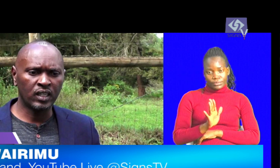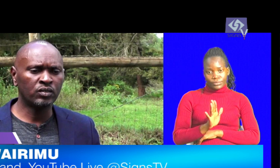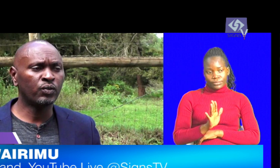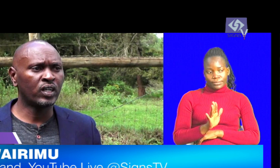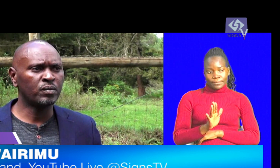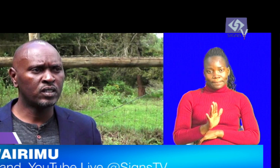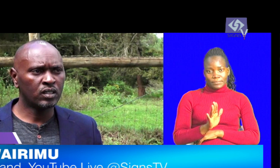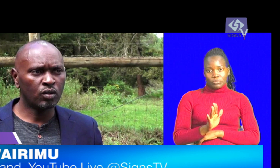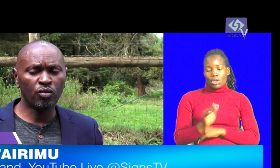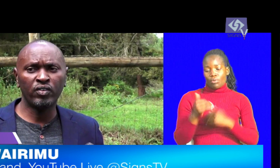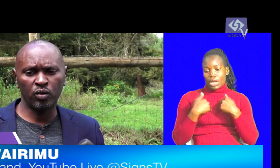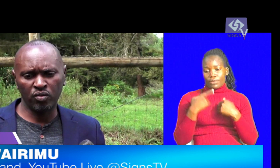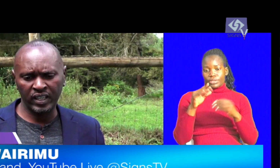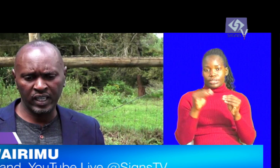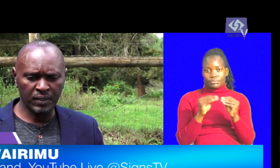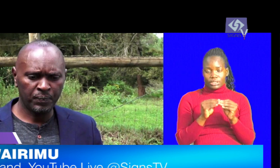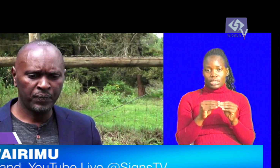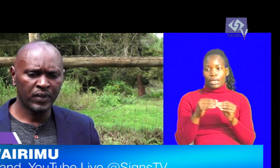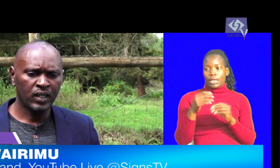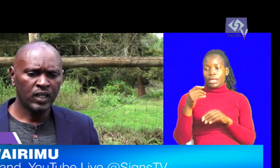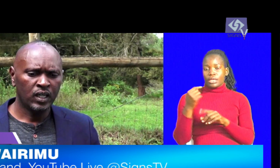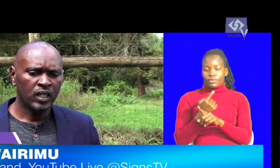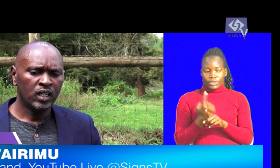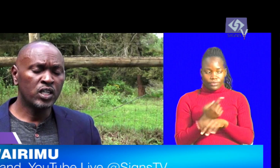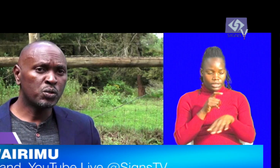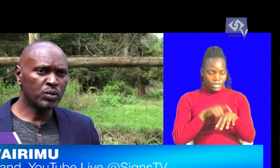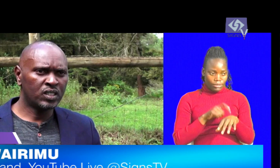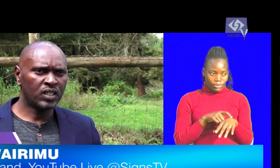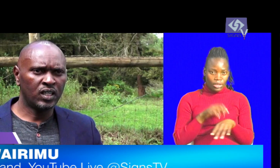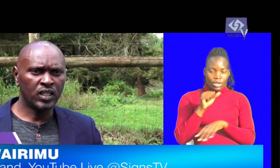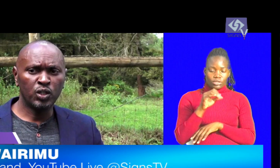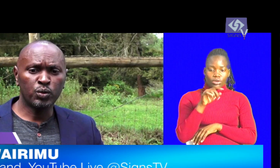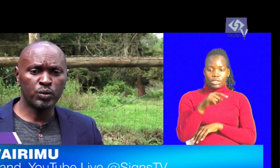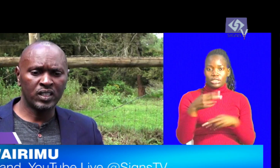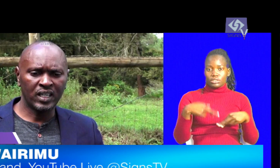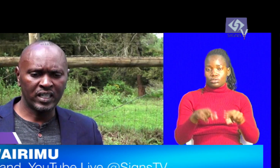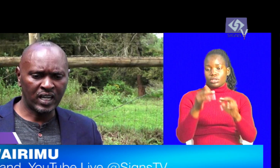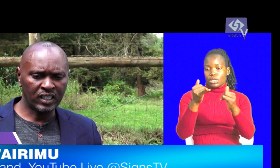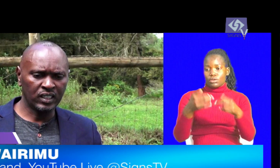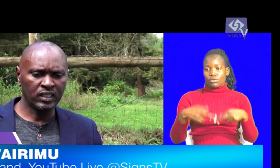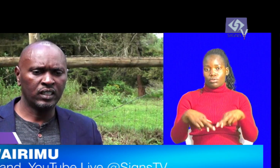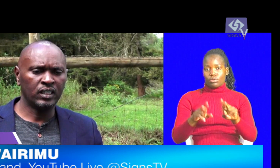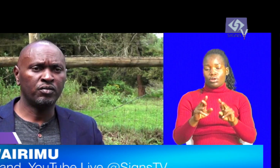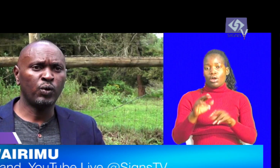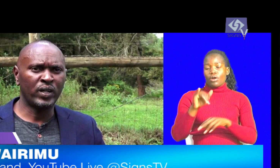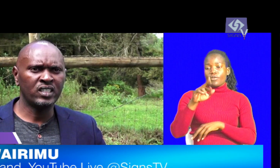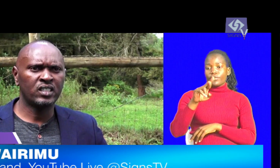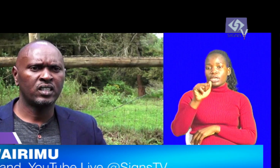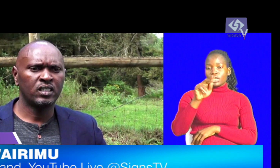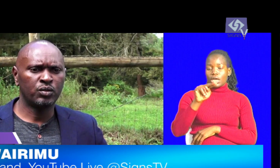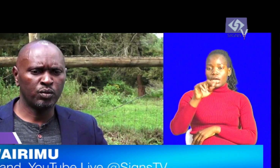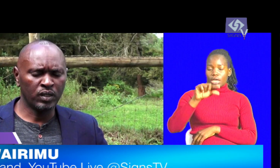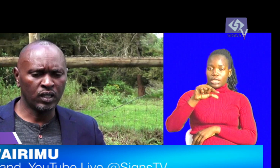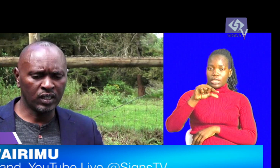these forums over and over again. Hii route, the new route ya Irangi forest through that